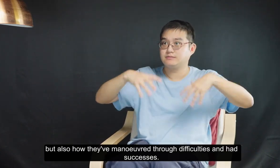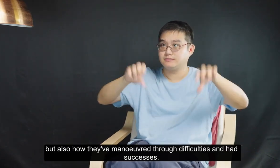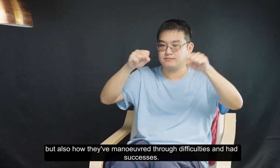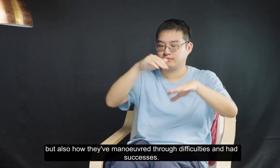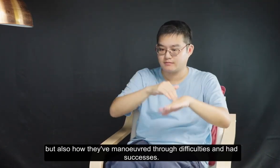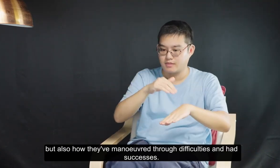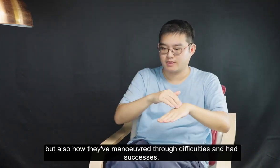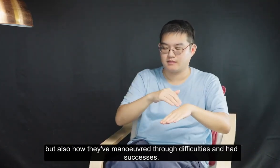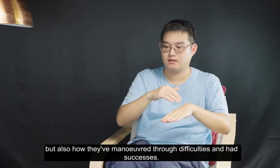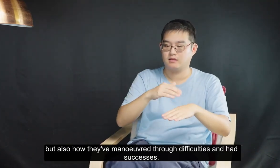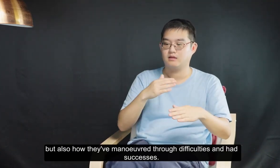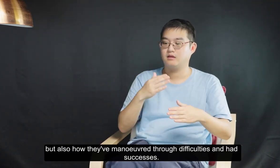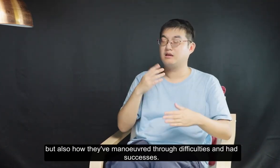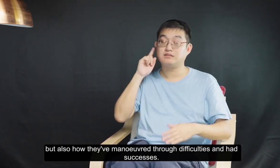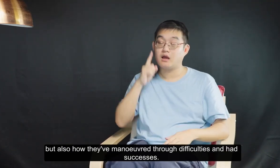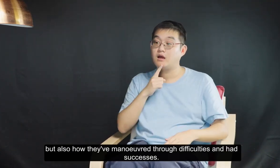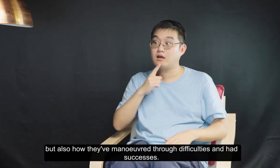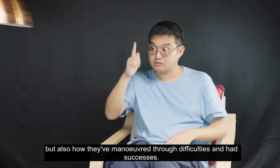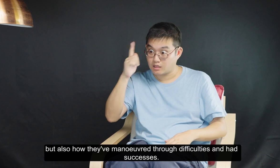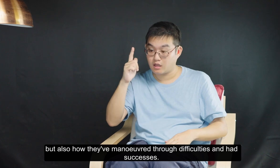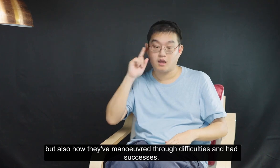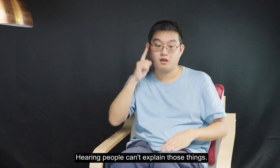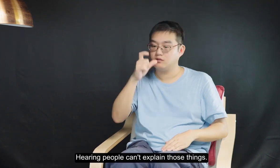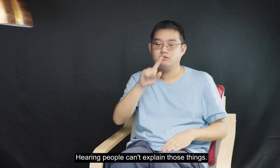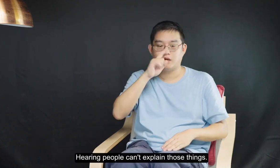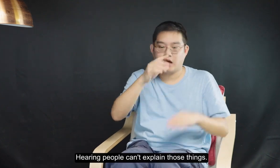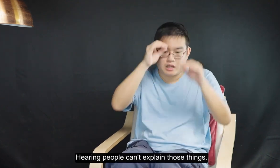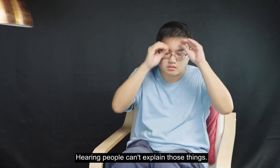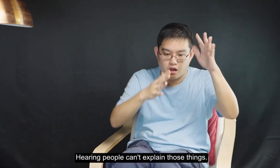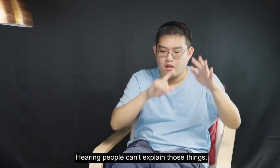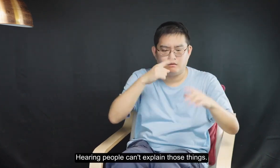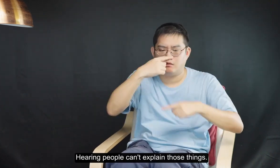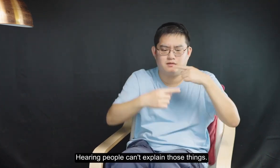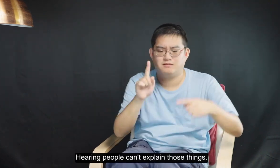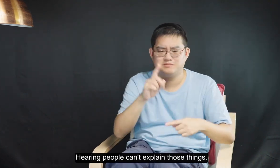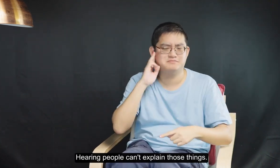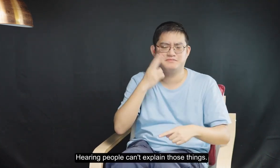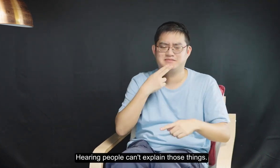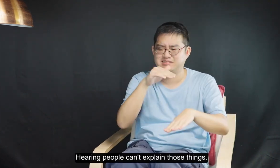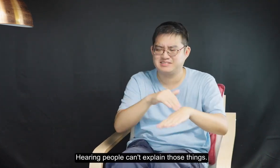they've maneuvered through difficulties and had successes. Hearing people can't explain those things.